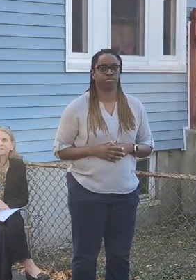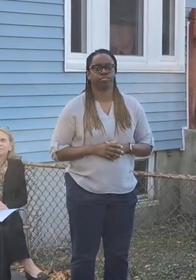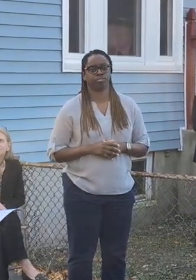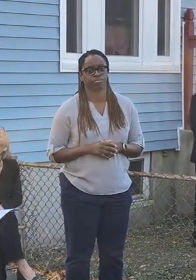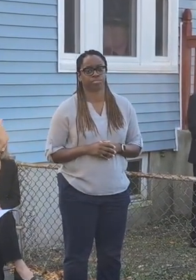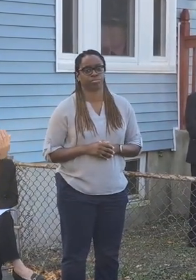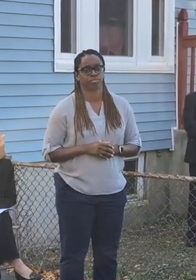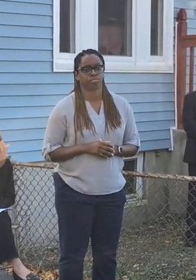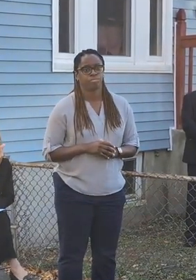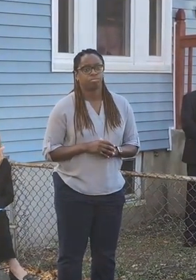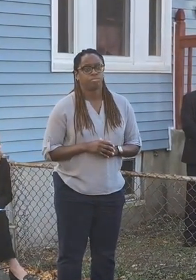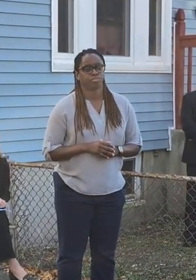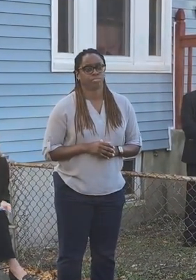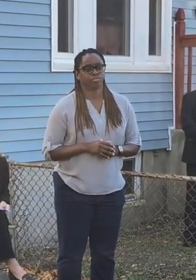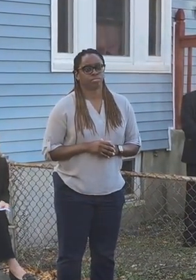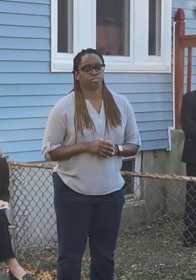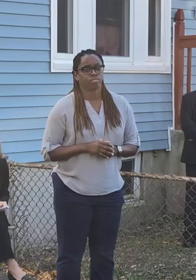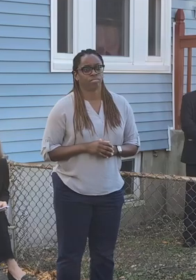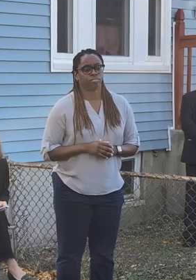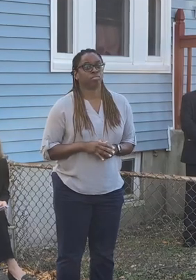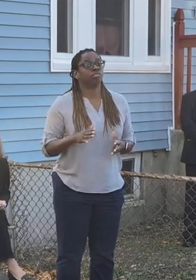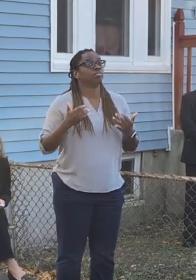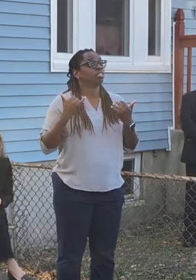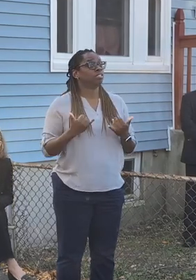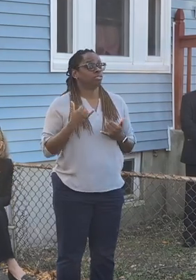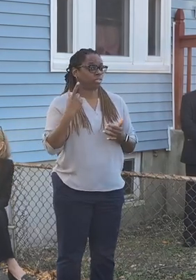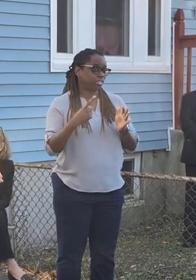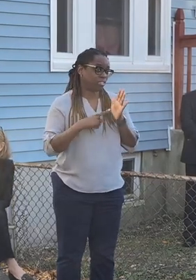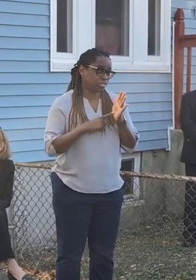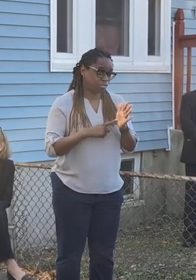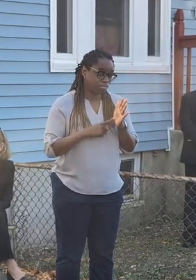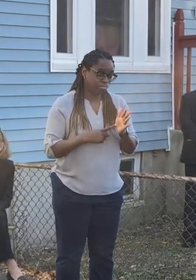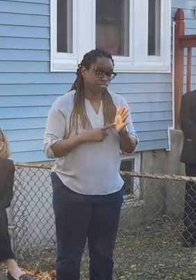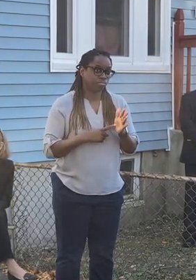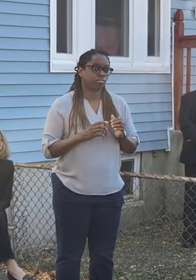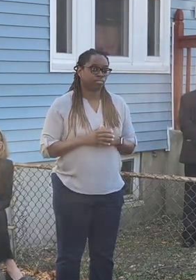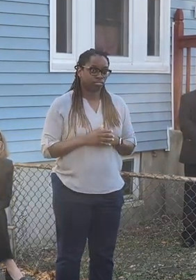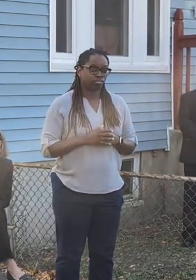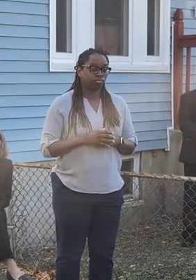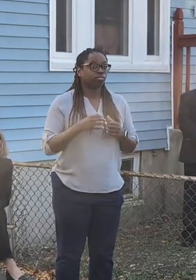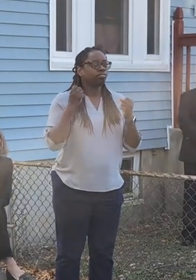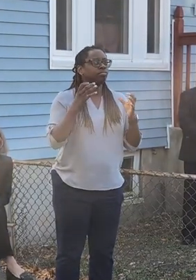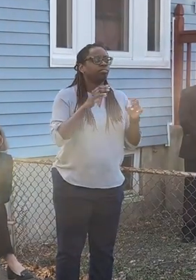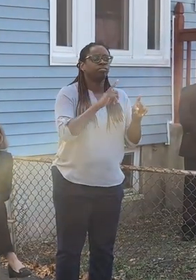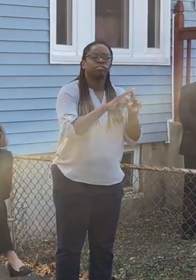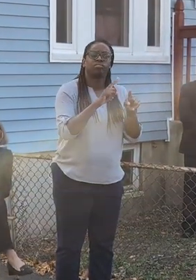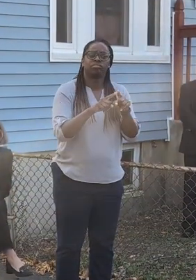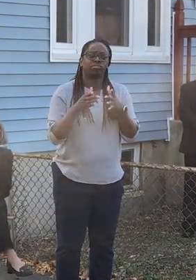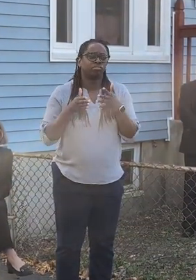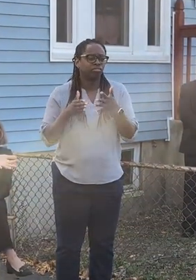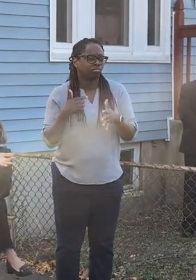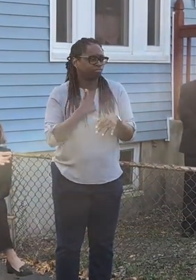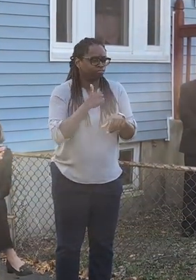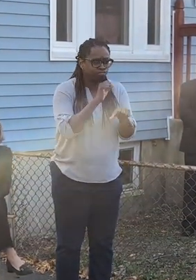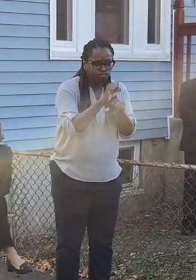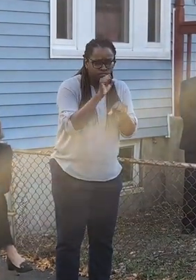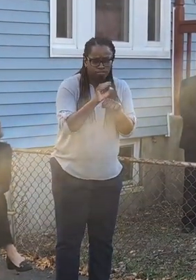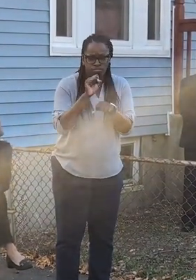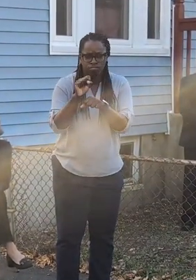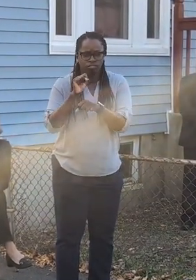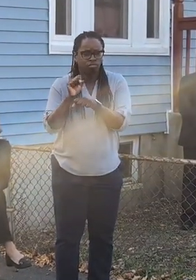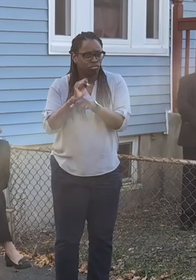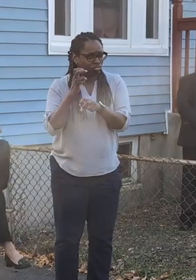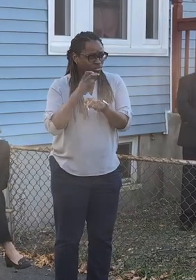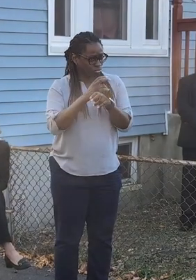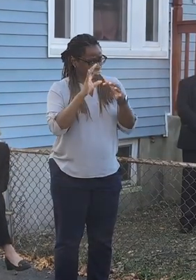So this is just one of the ways in which we are really pushing hard on housing. That has been our biggest focus.